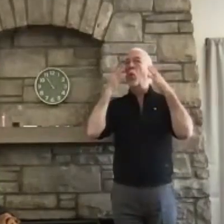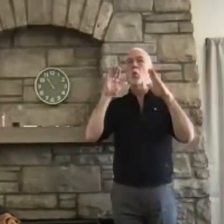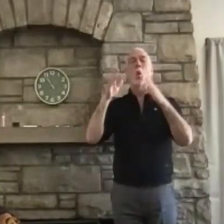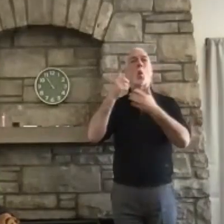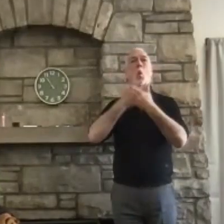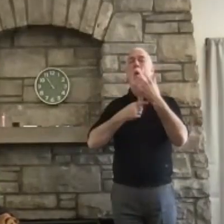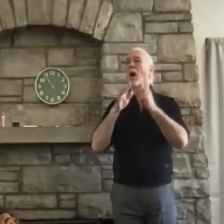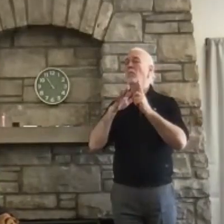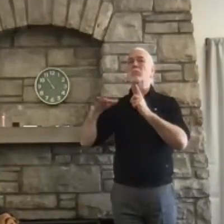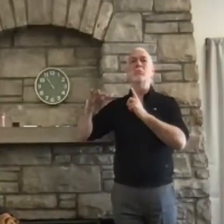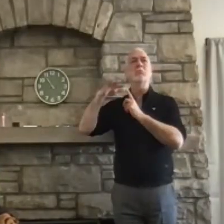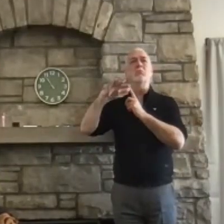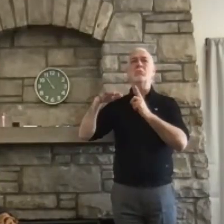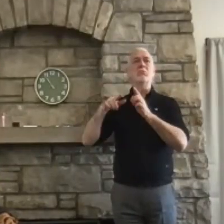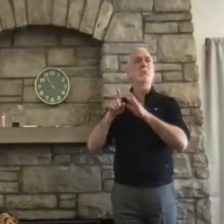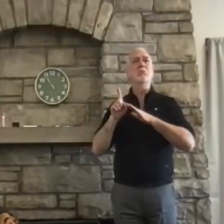her quick hands